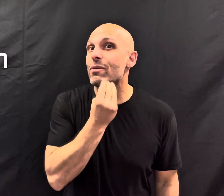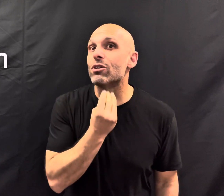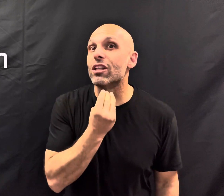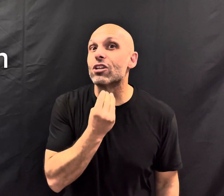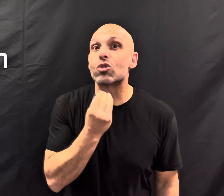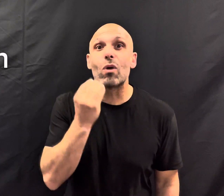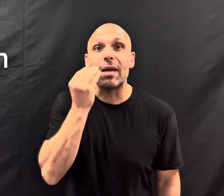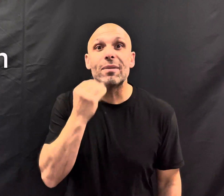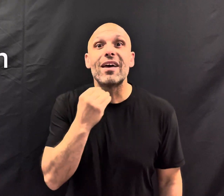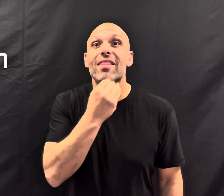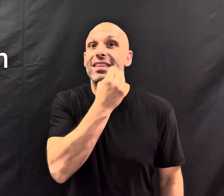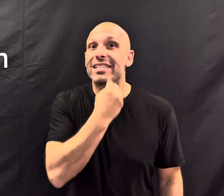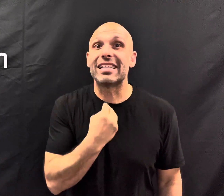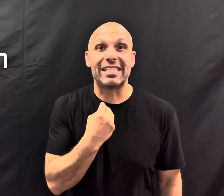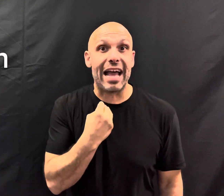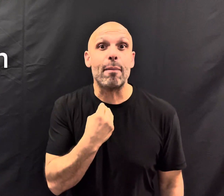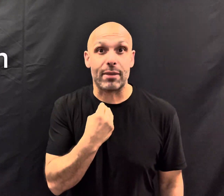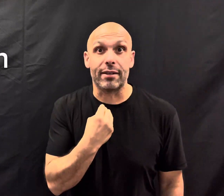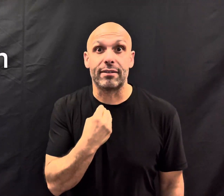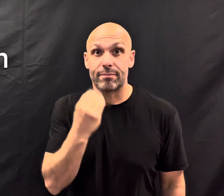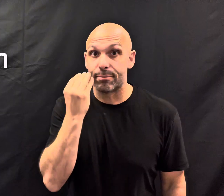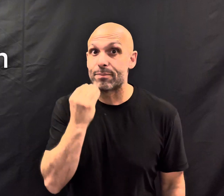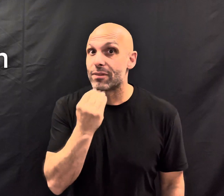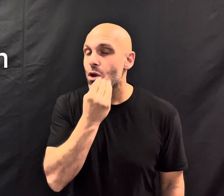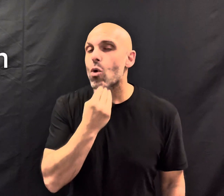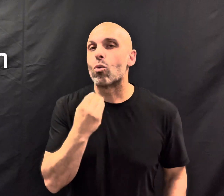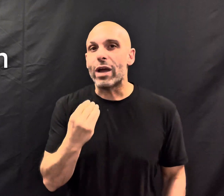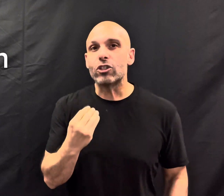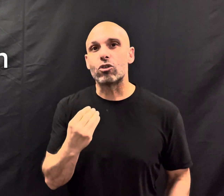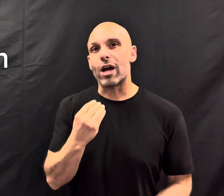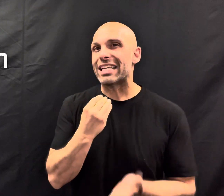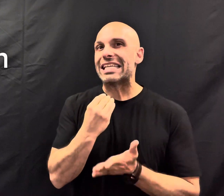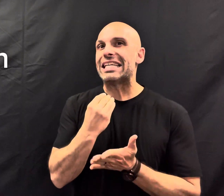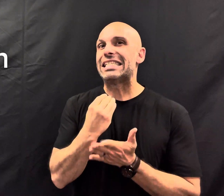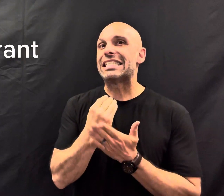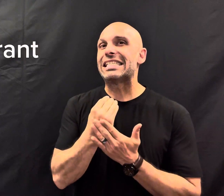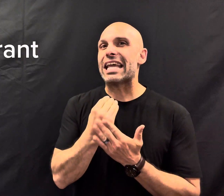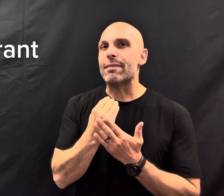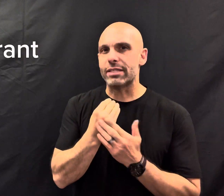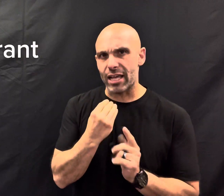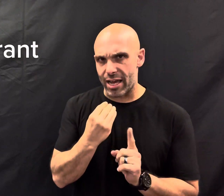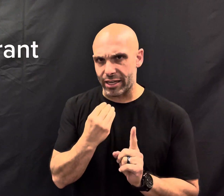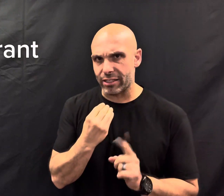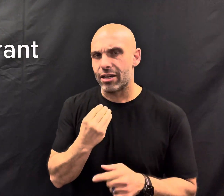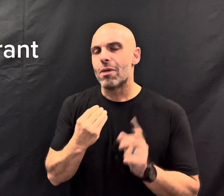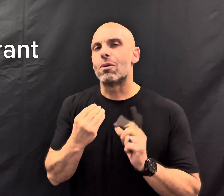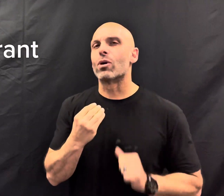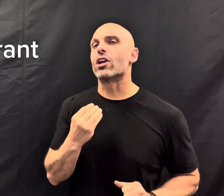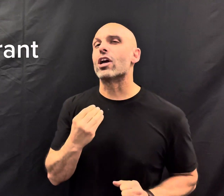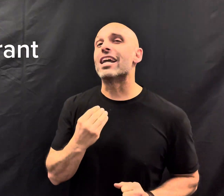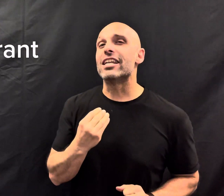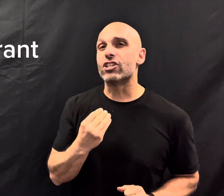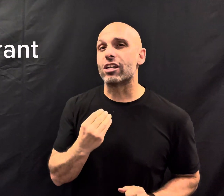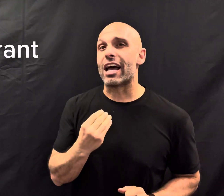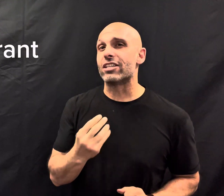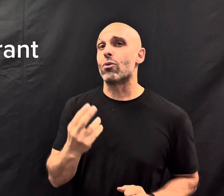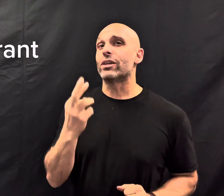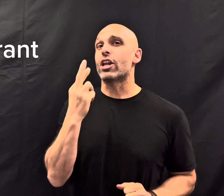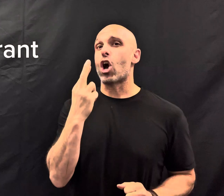do a little swipe. This is napkin. Restaurant is the same sign, but we're gonna initialize it with an